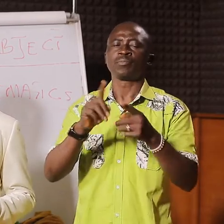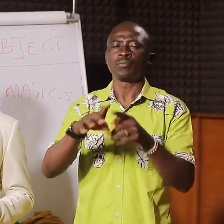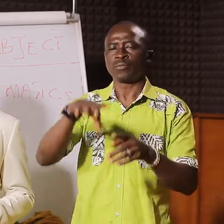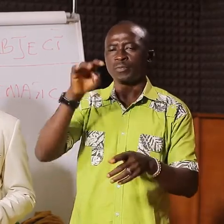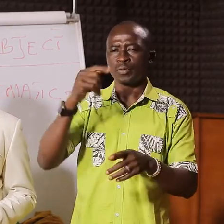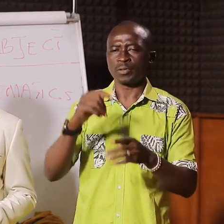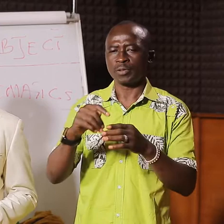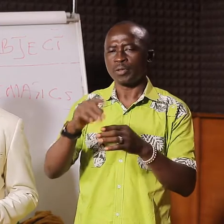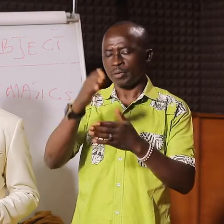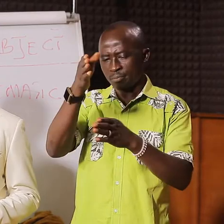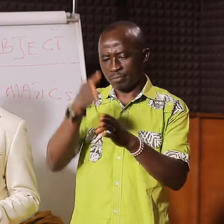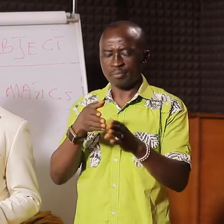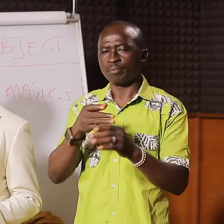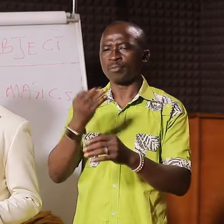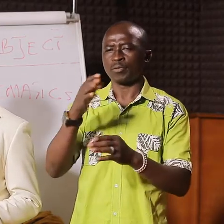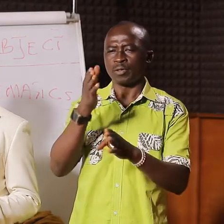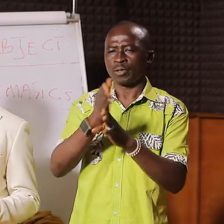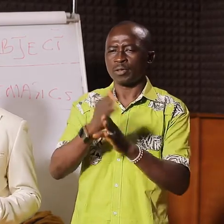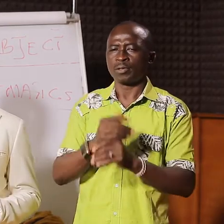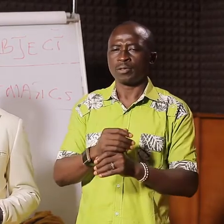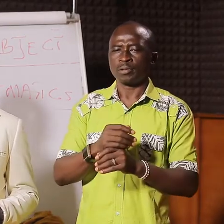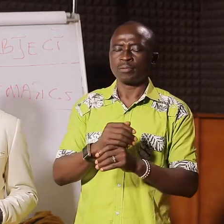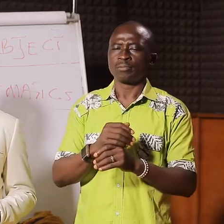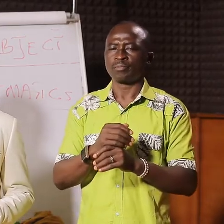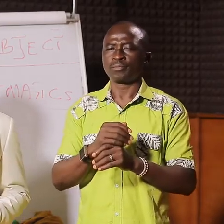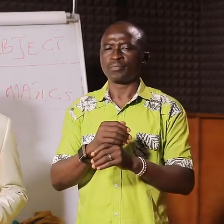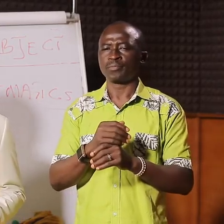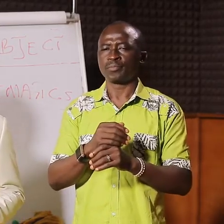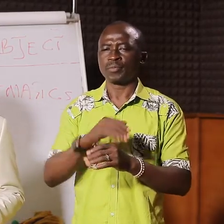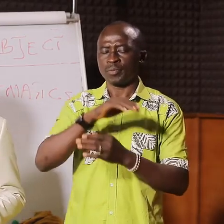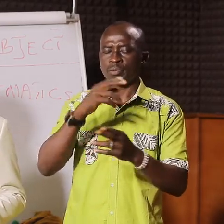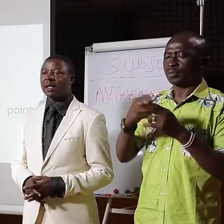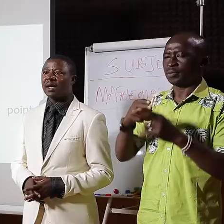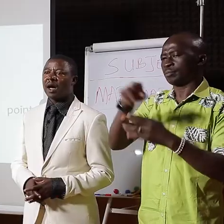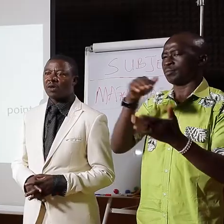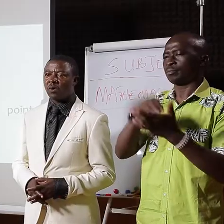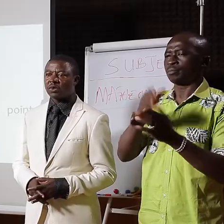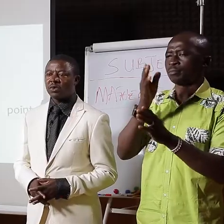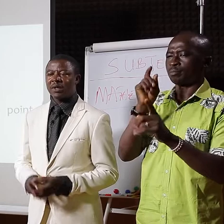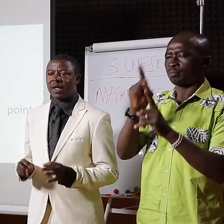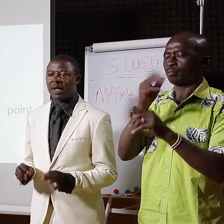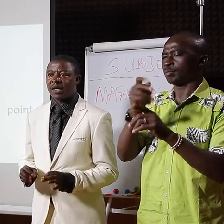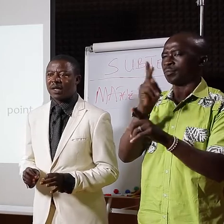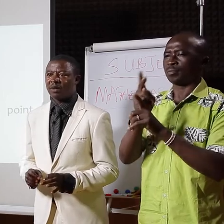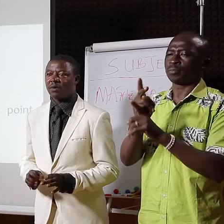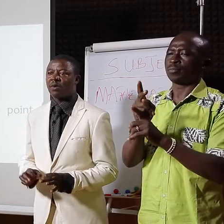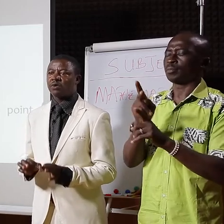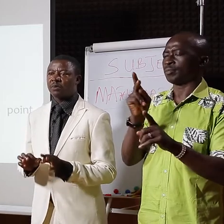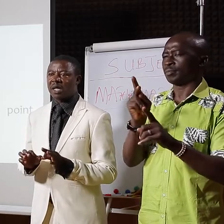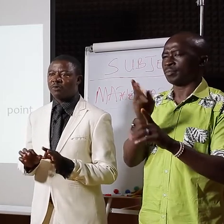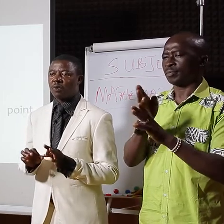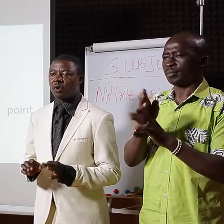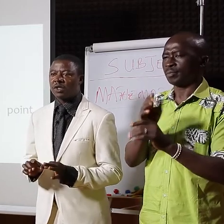the bisector of a line segment, which is popularly known as the midpoint of a line, and also the gradient,